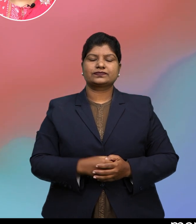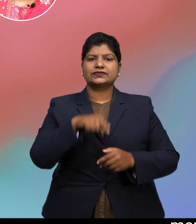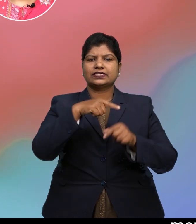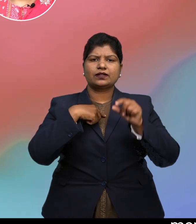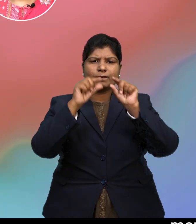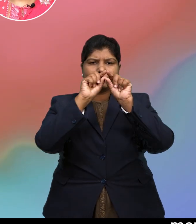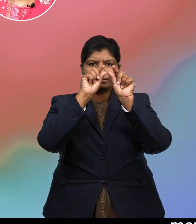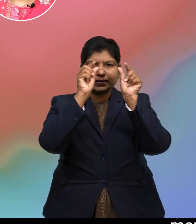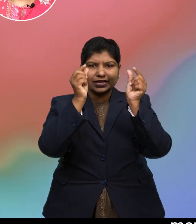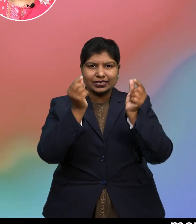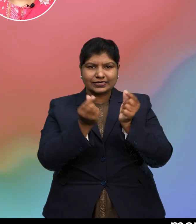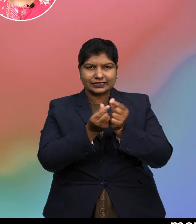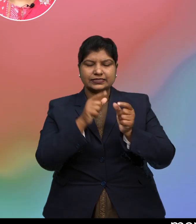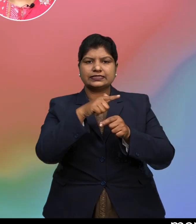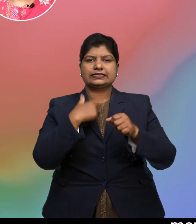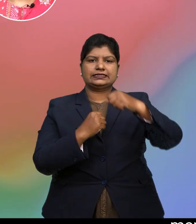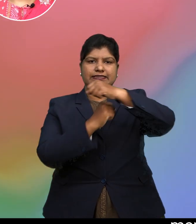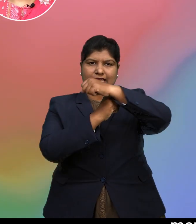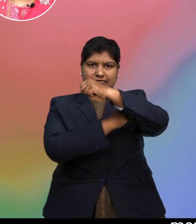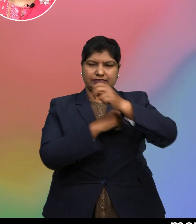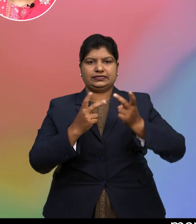membranous structures